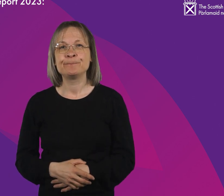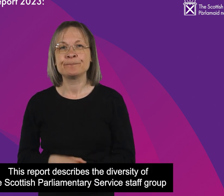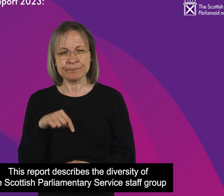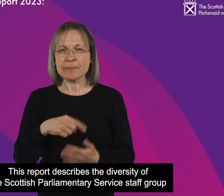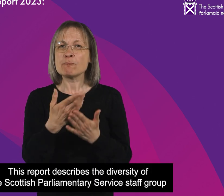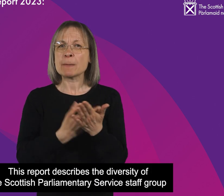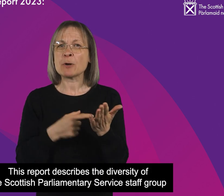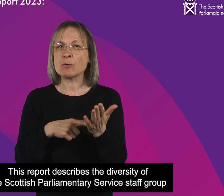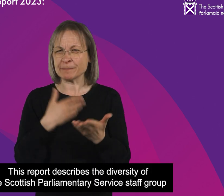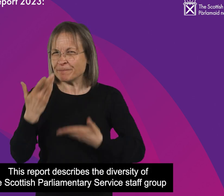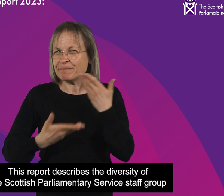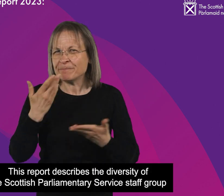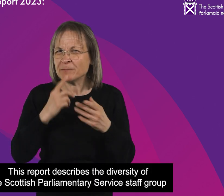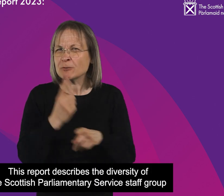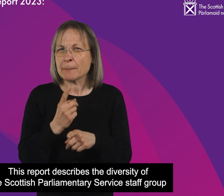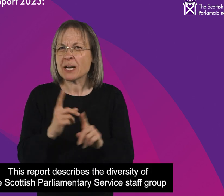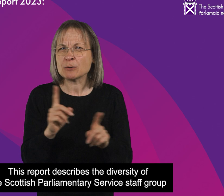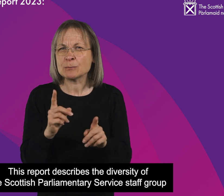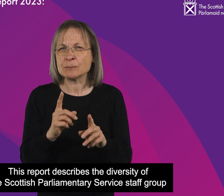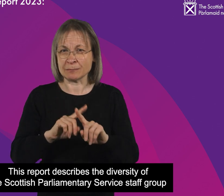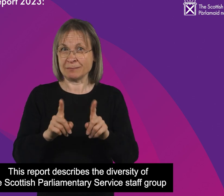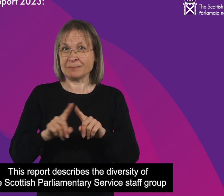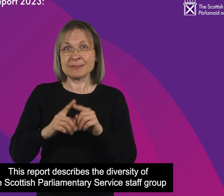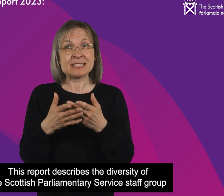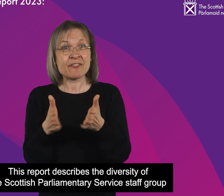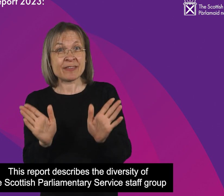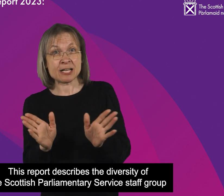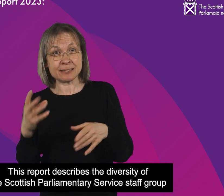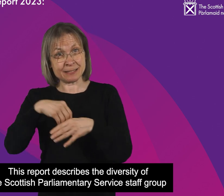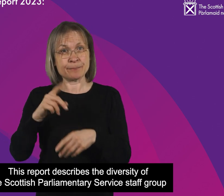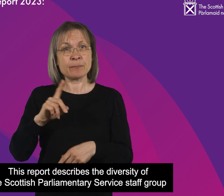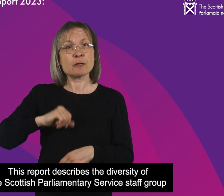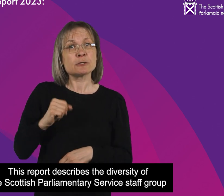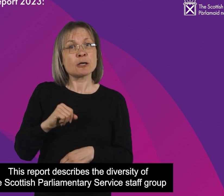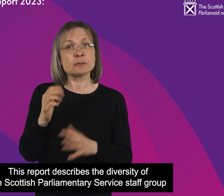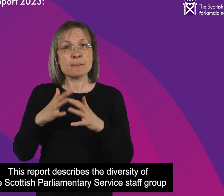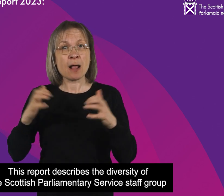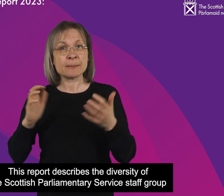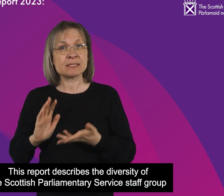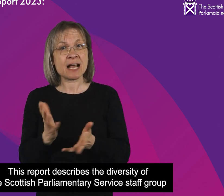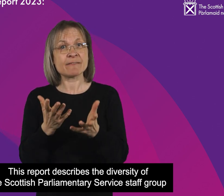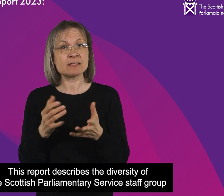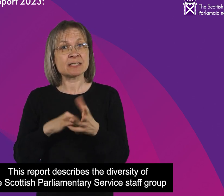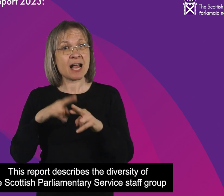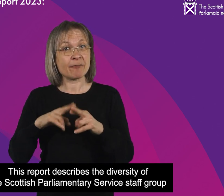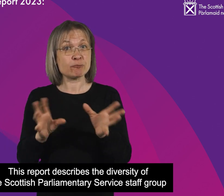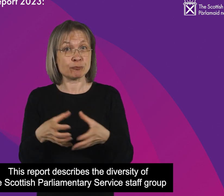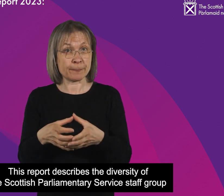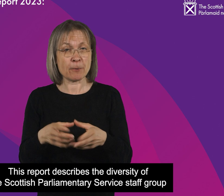This report describes the diversity of the Scottish Parliamentary Service Staff Group and any pay gaps for gender,